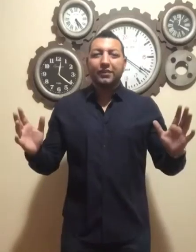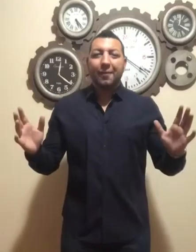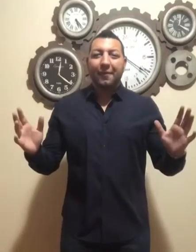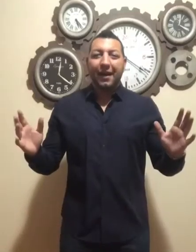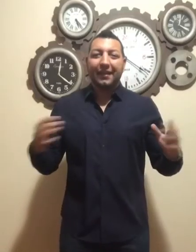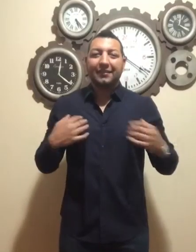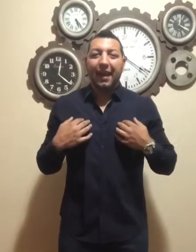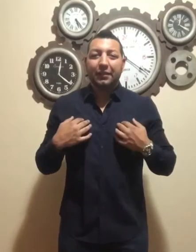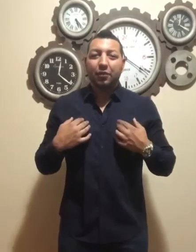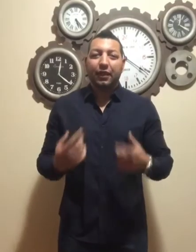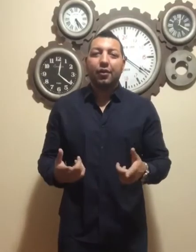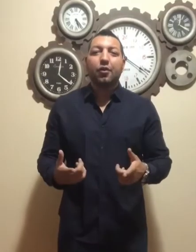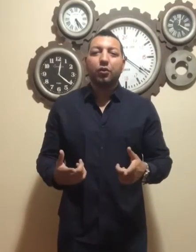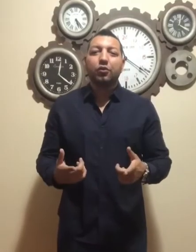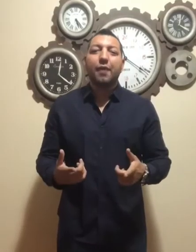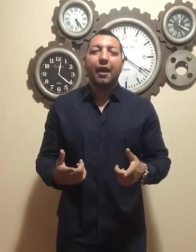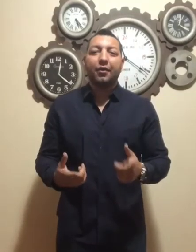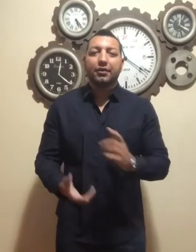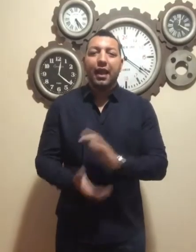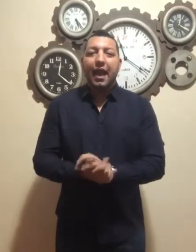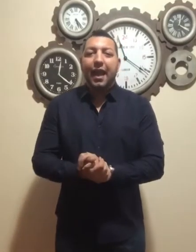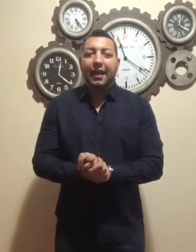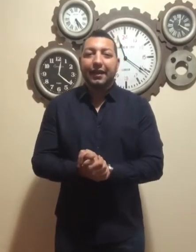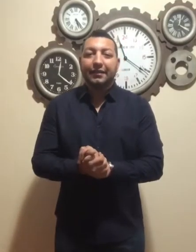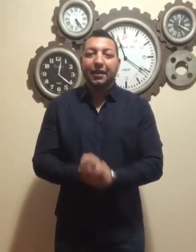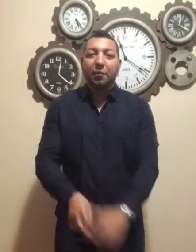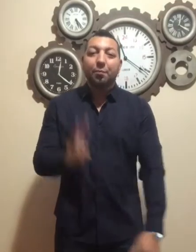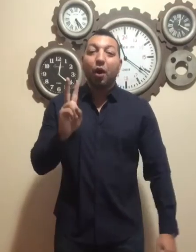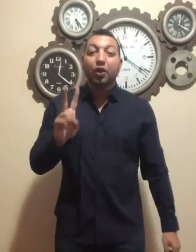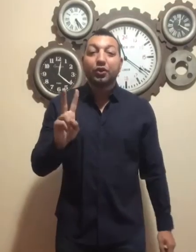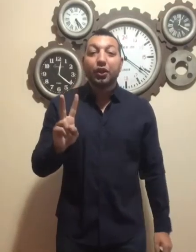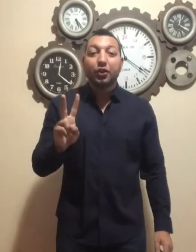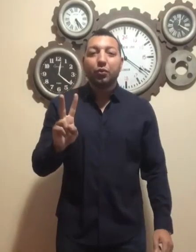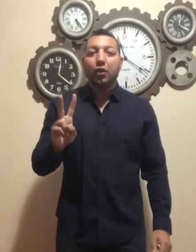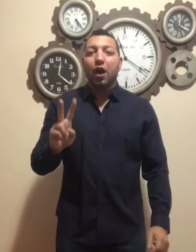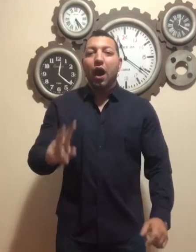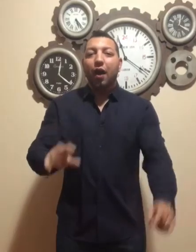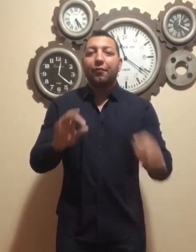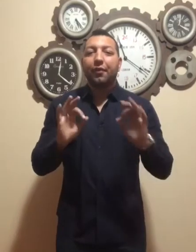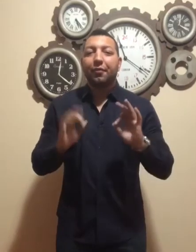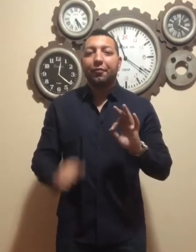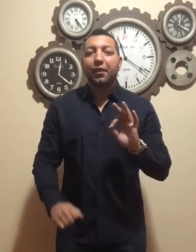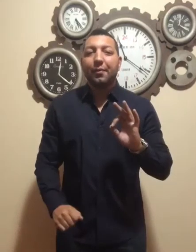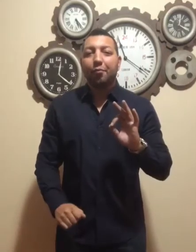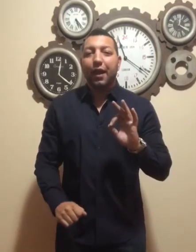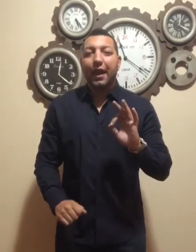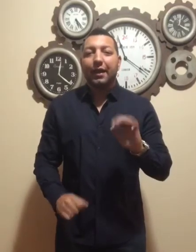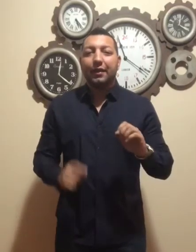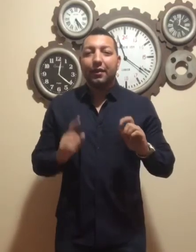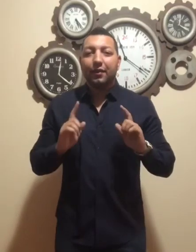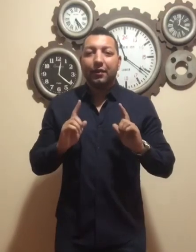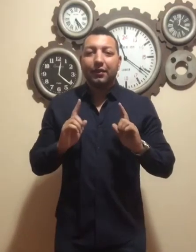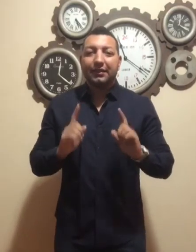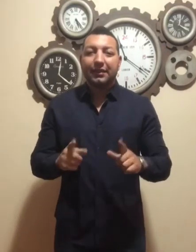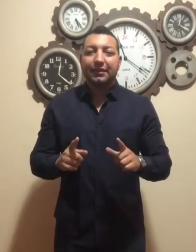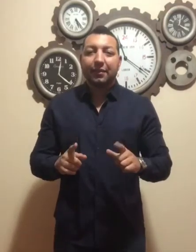What's up, guys? Antoine here, Culture Matters. Hey, continuing part 2 of the 3-brain system